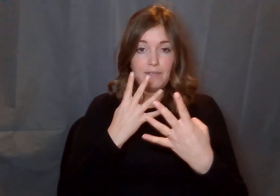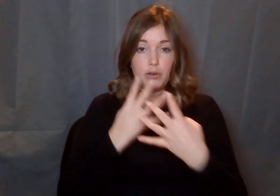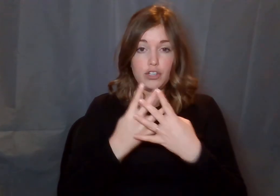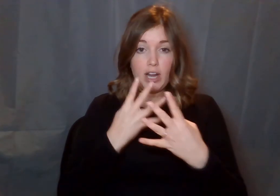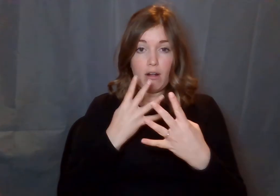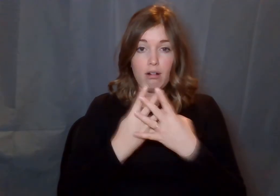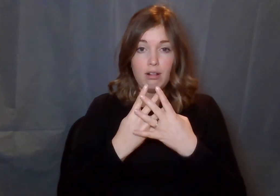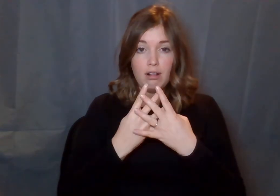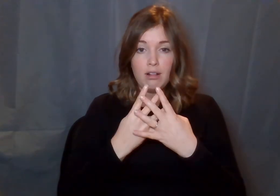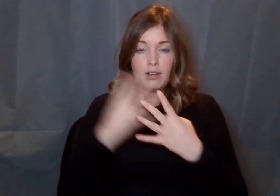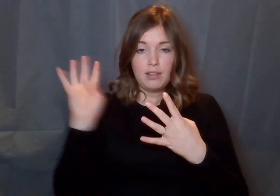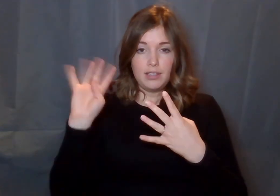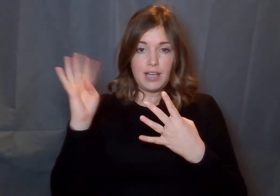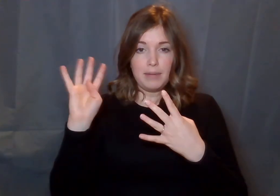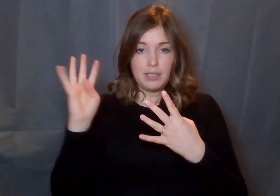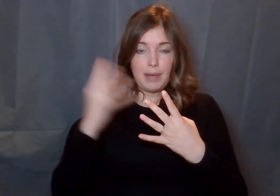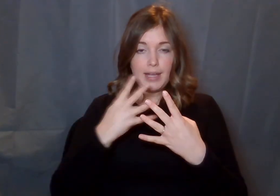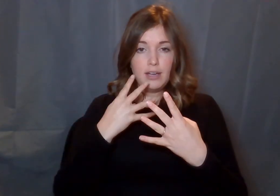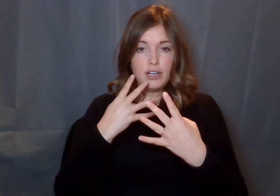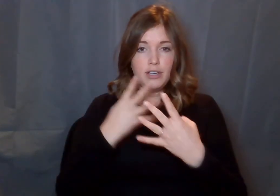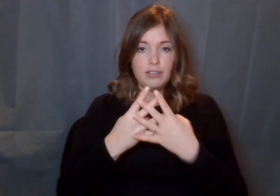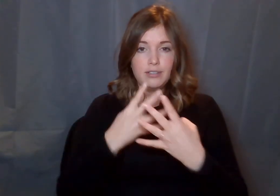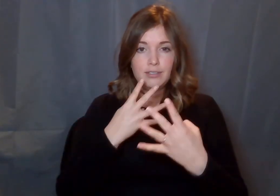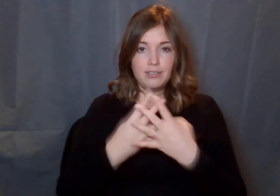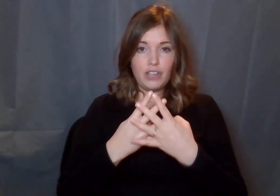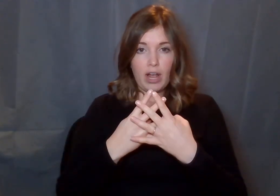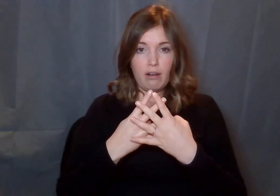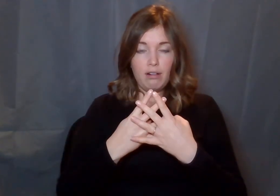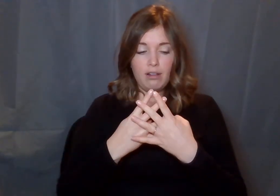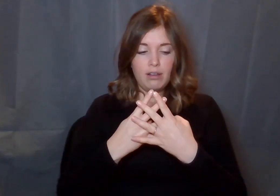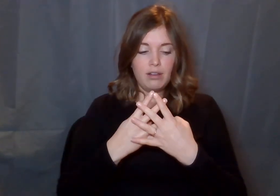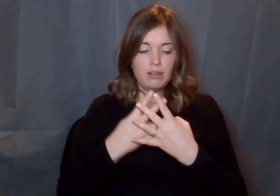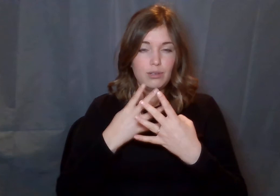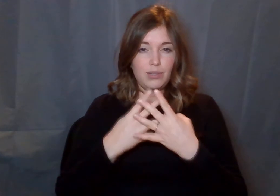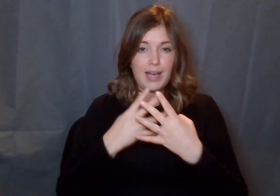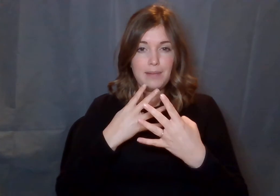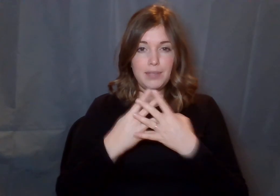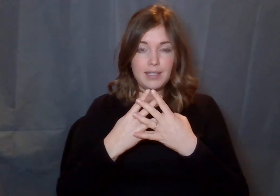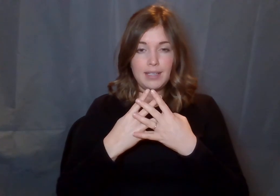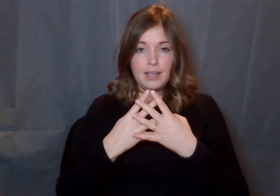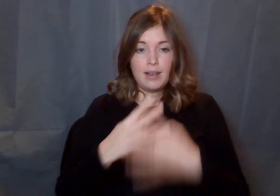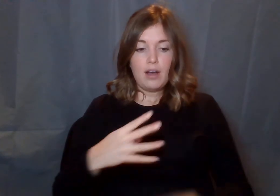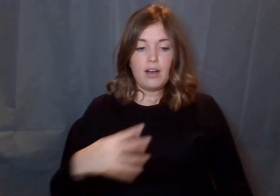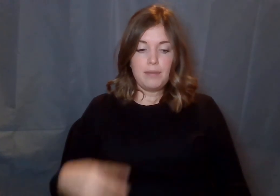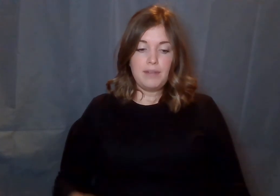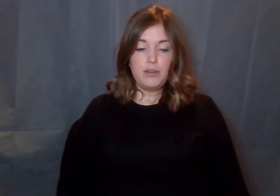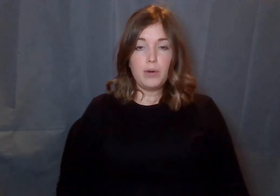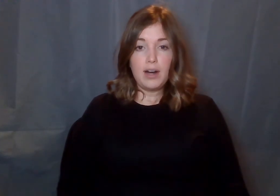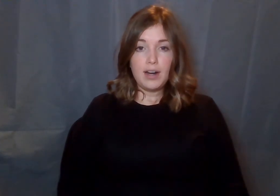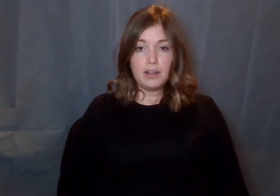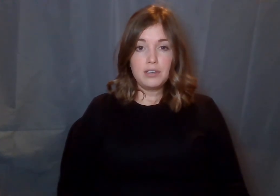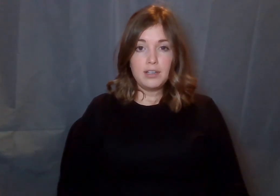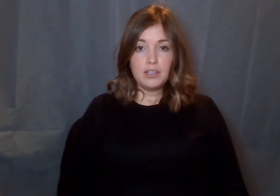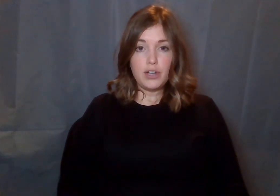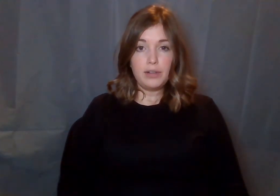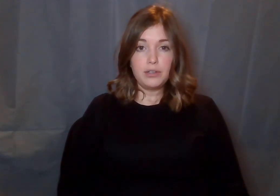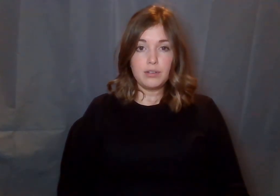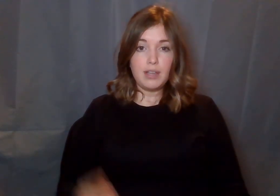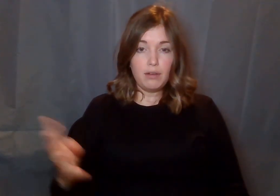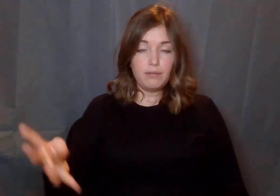for jail. Dominance back here. Jail. 2 times. If you were in jail yourself, you